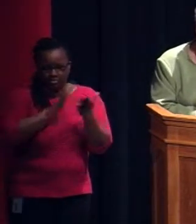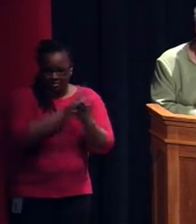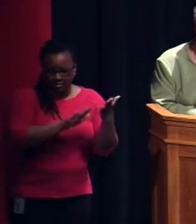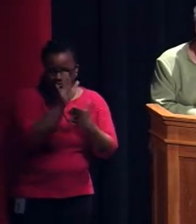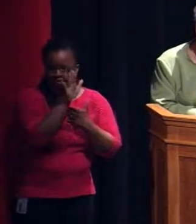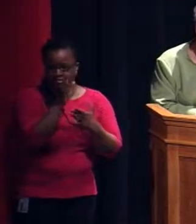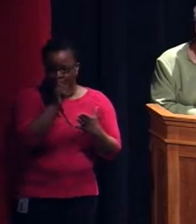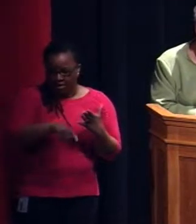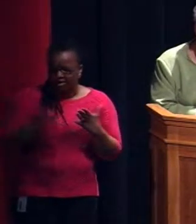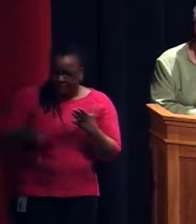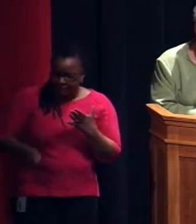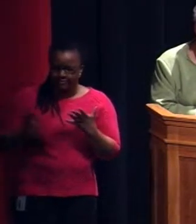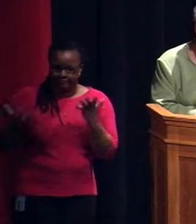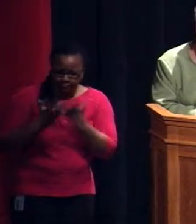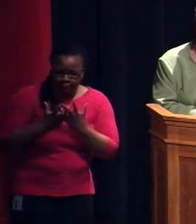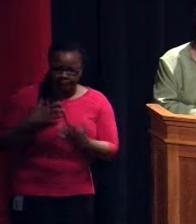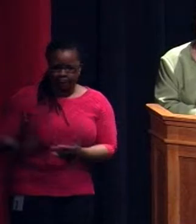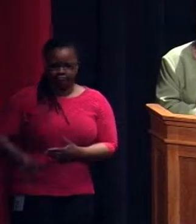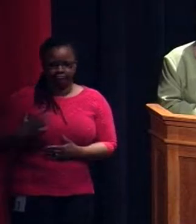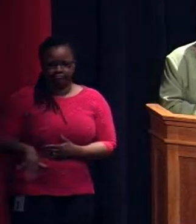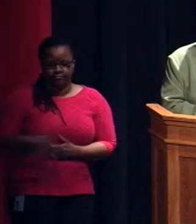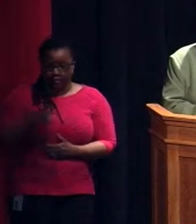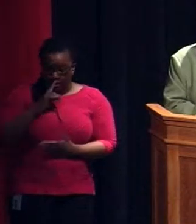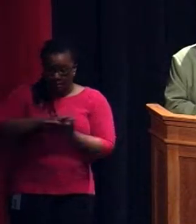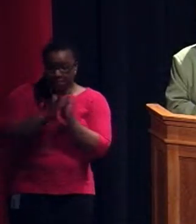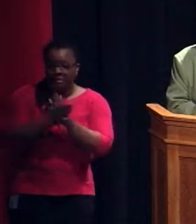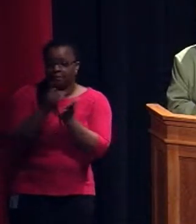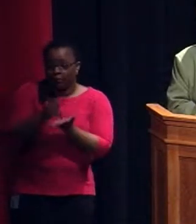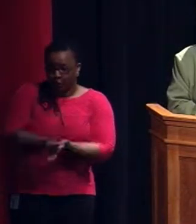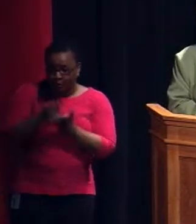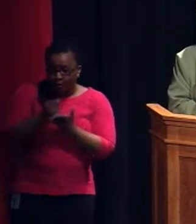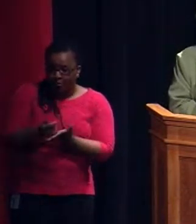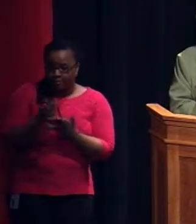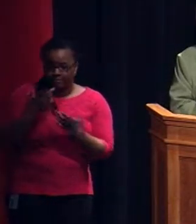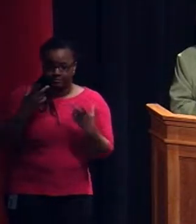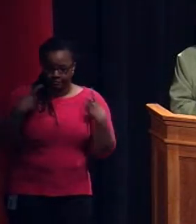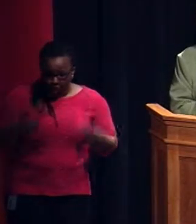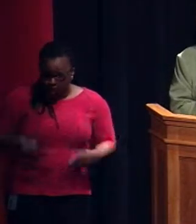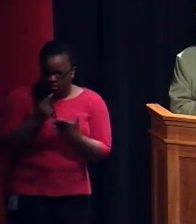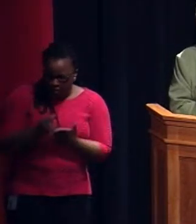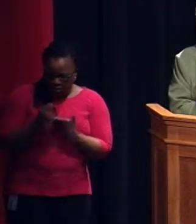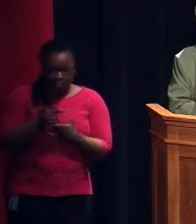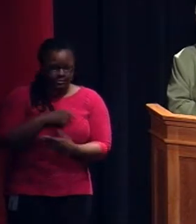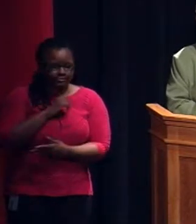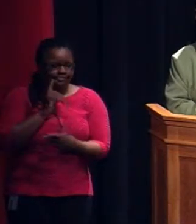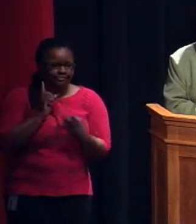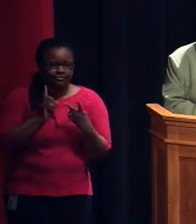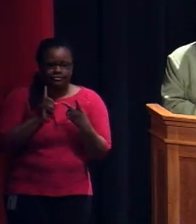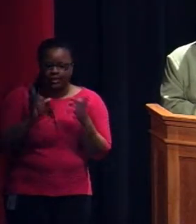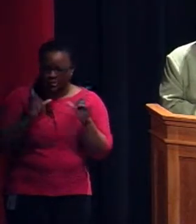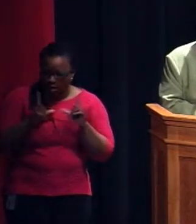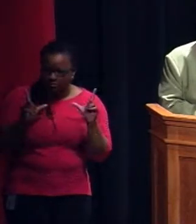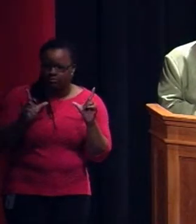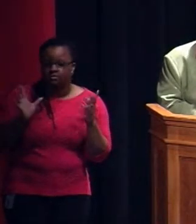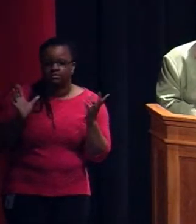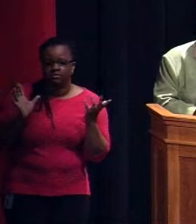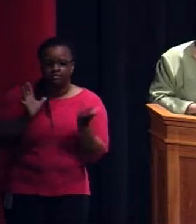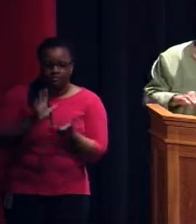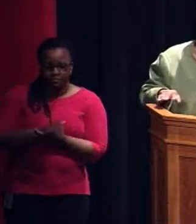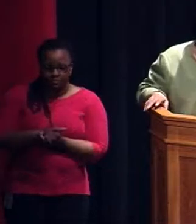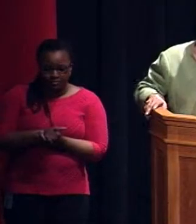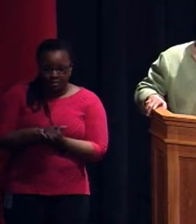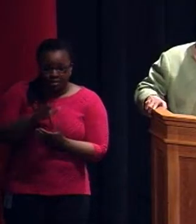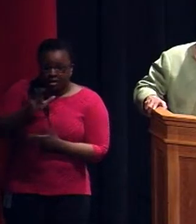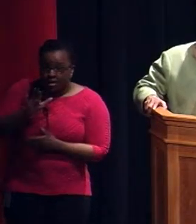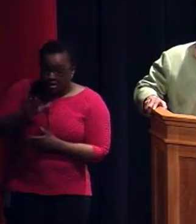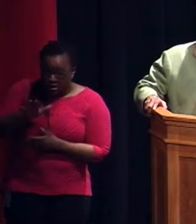therapist by education and training and licensure. And I'll never forget sitting down day one in the medical